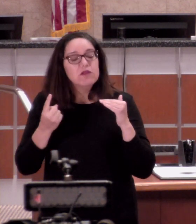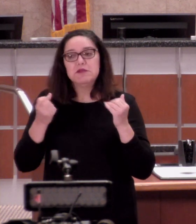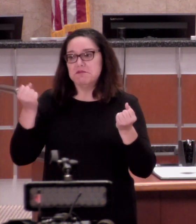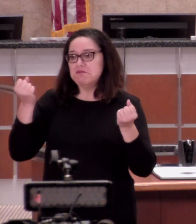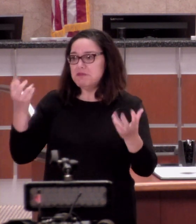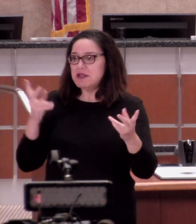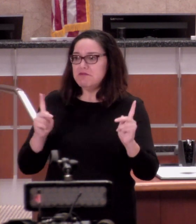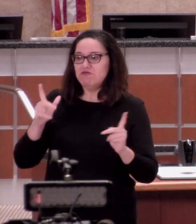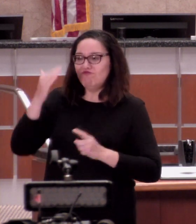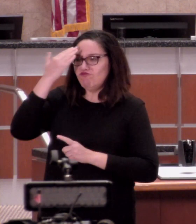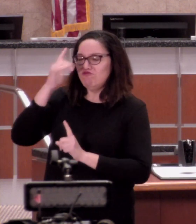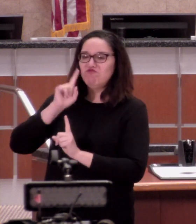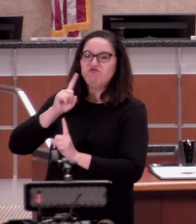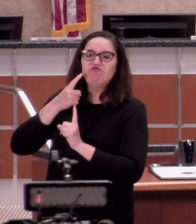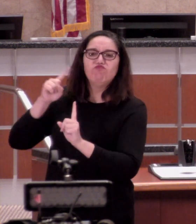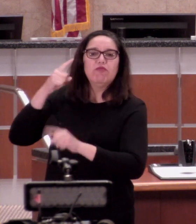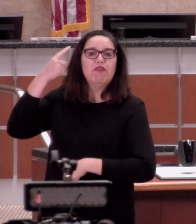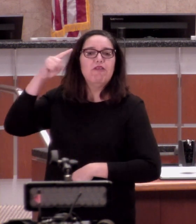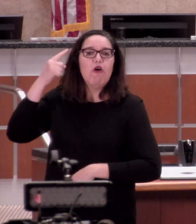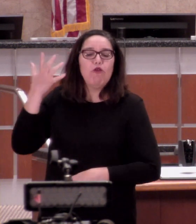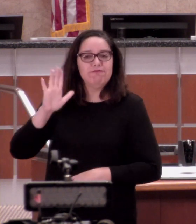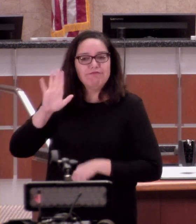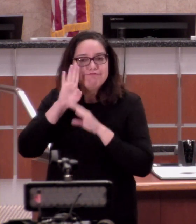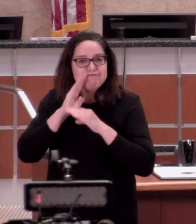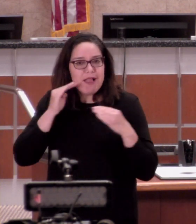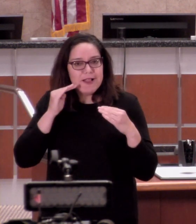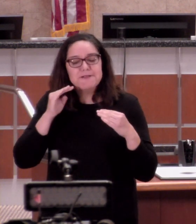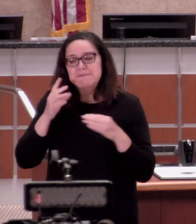for his smile, and he will be deeply missed.